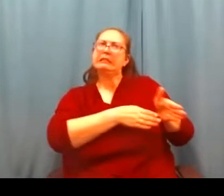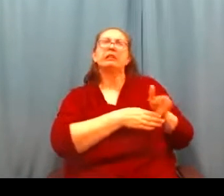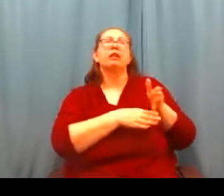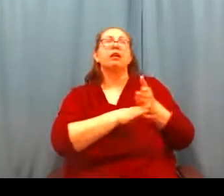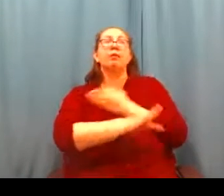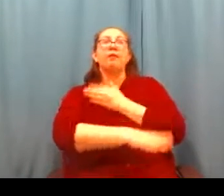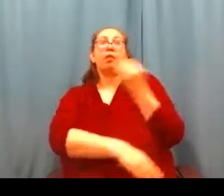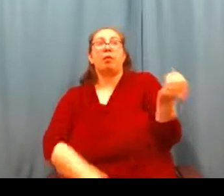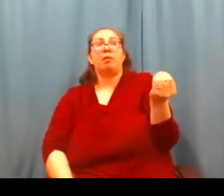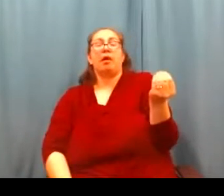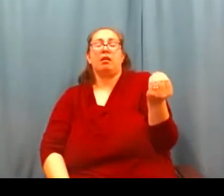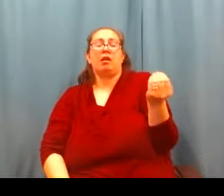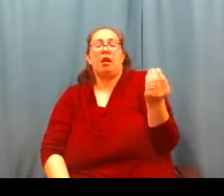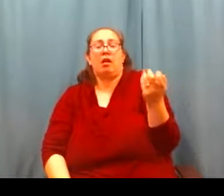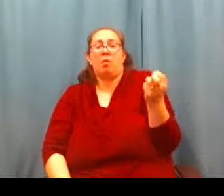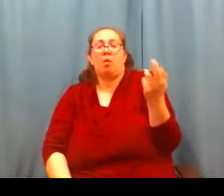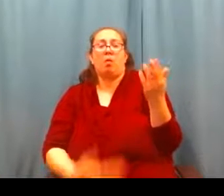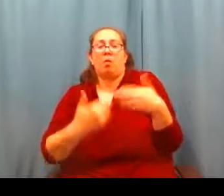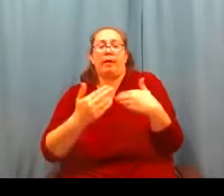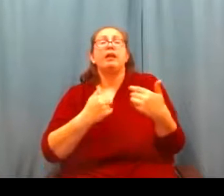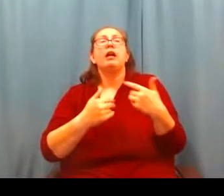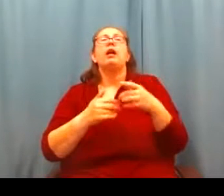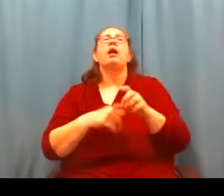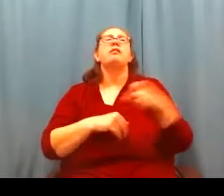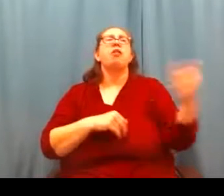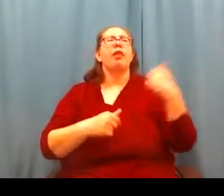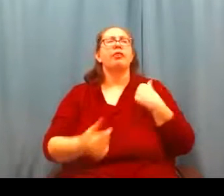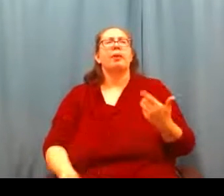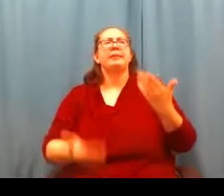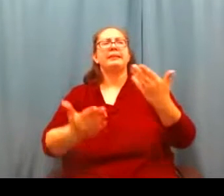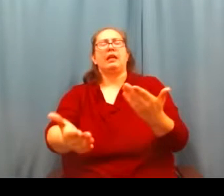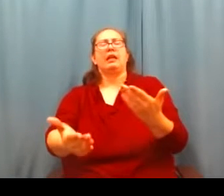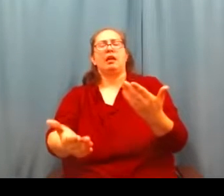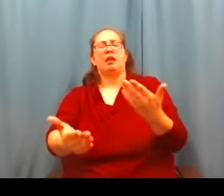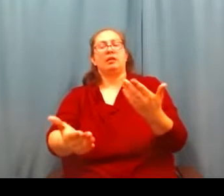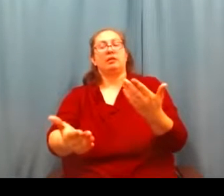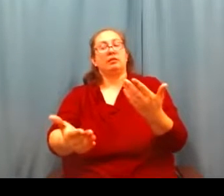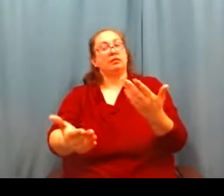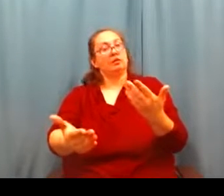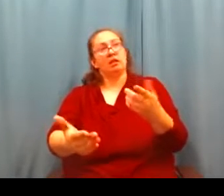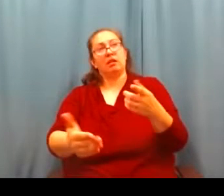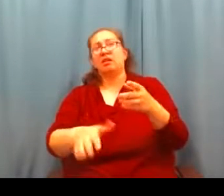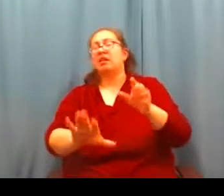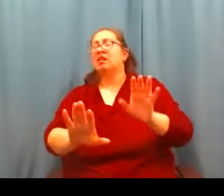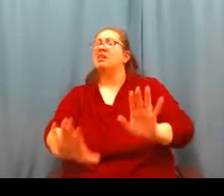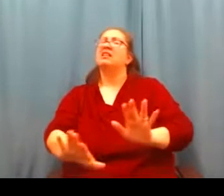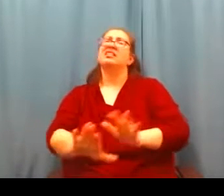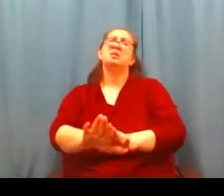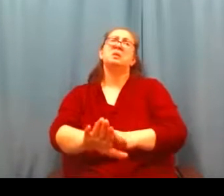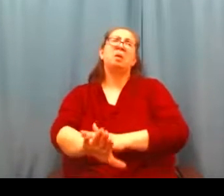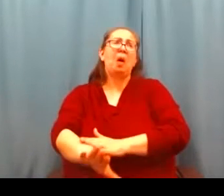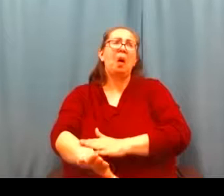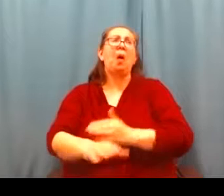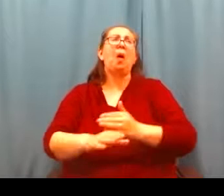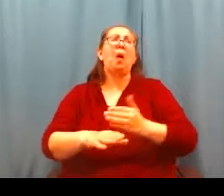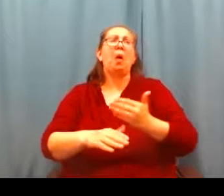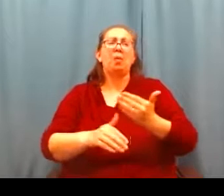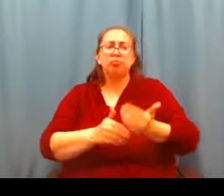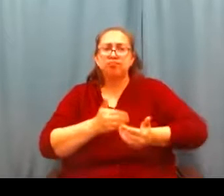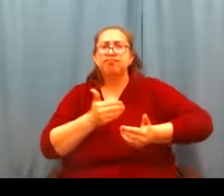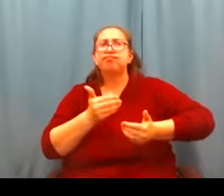Monday or whenever. And the other thing I would say is you got to go slow, guys. We've got to go slow on